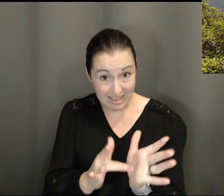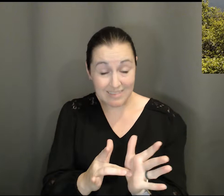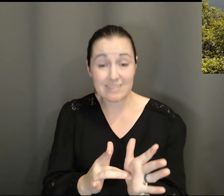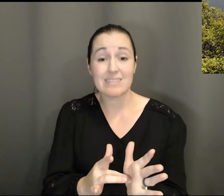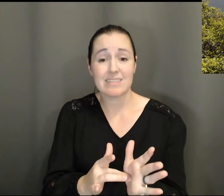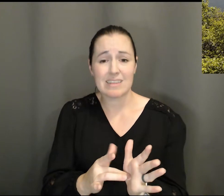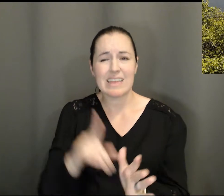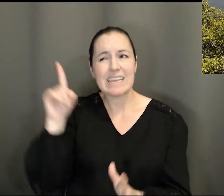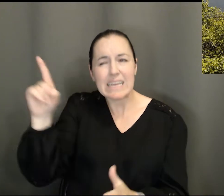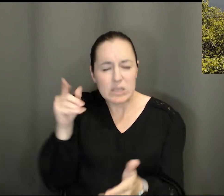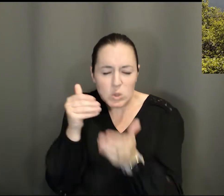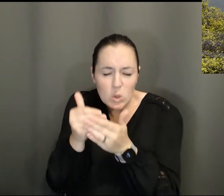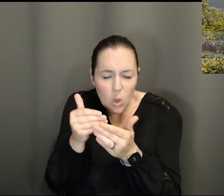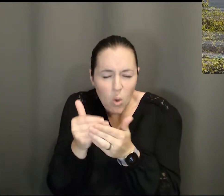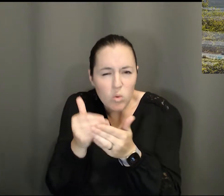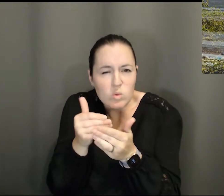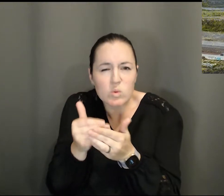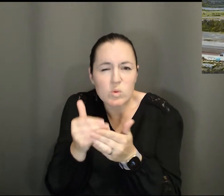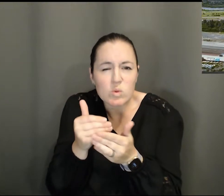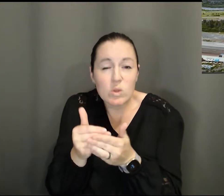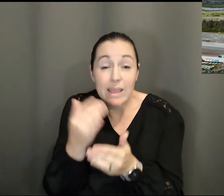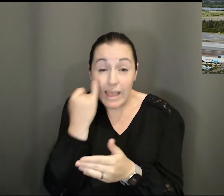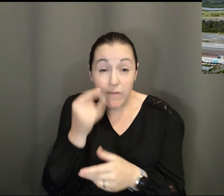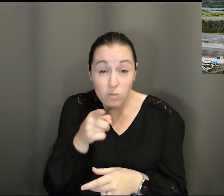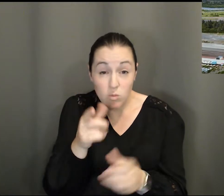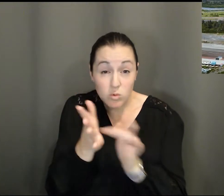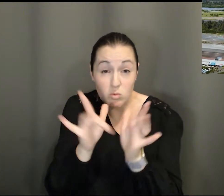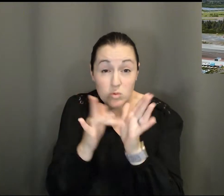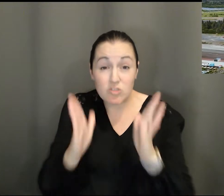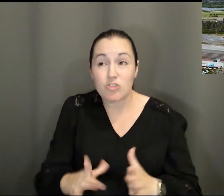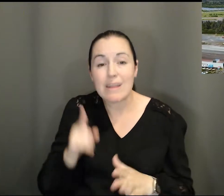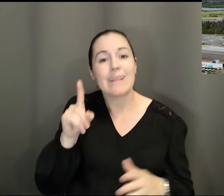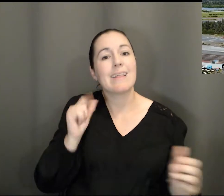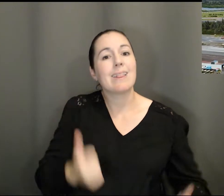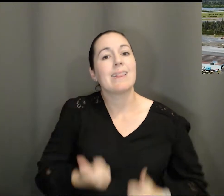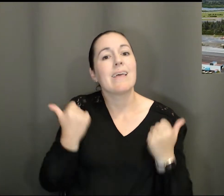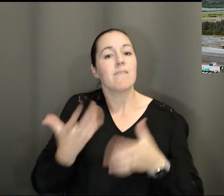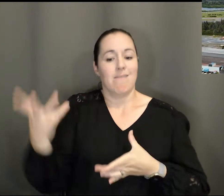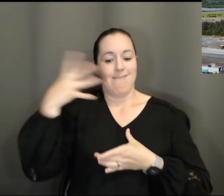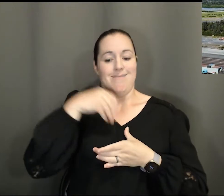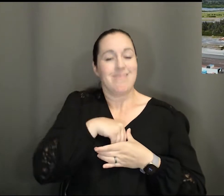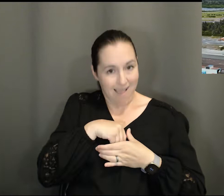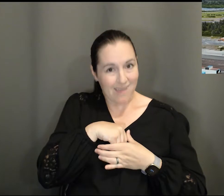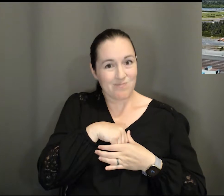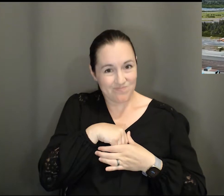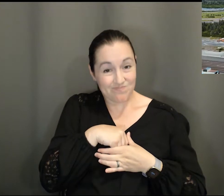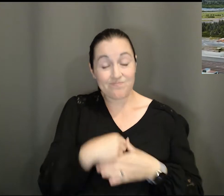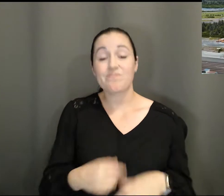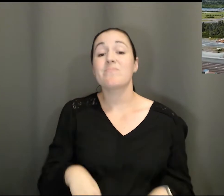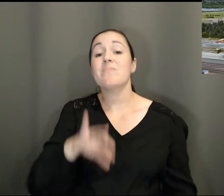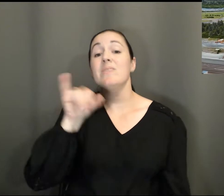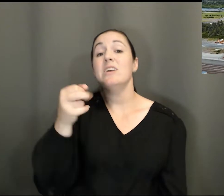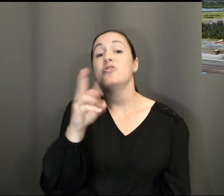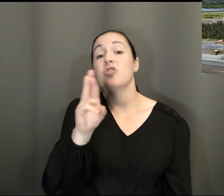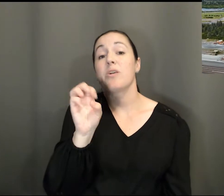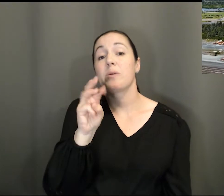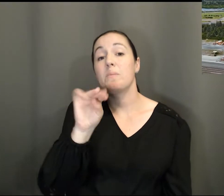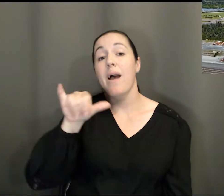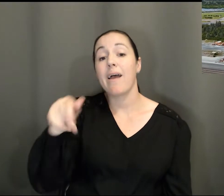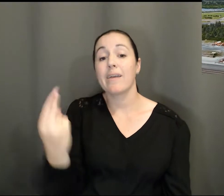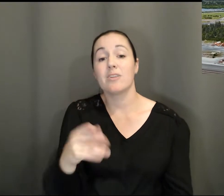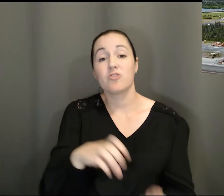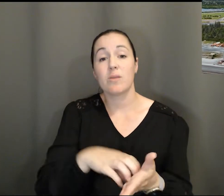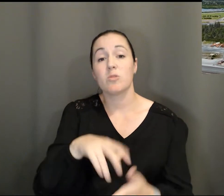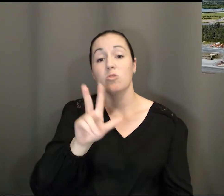is out of Jeremiah 23, verses 23 to 24. God says, I am a God who's everywhere, not in